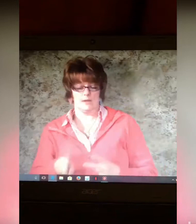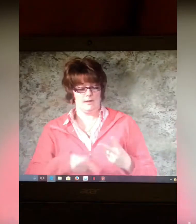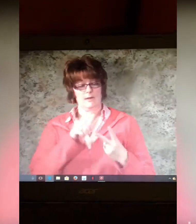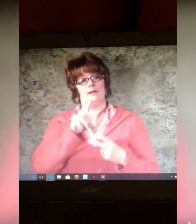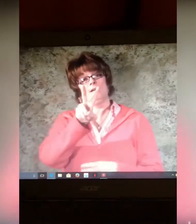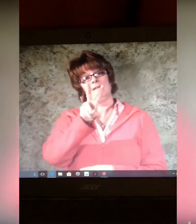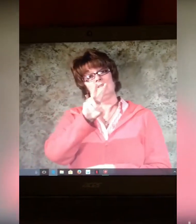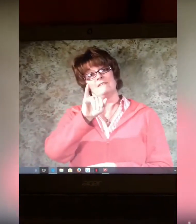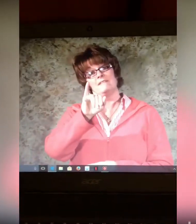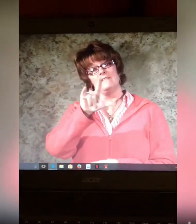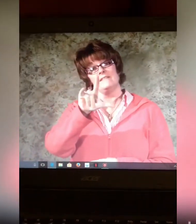are red,